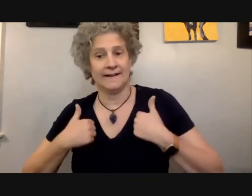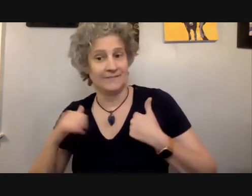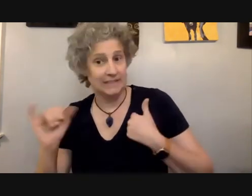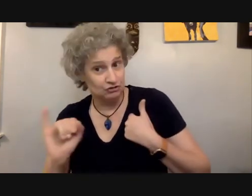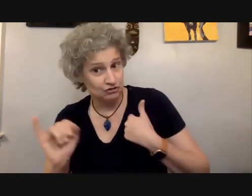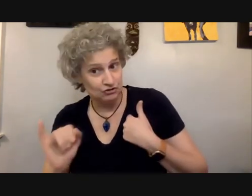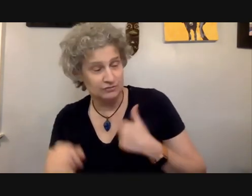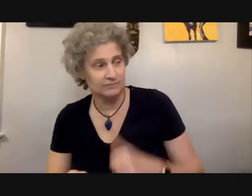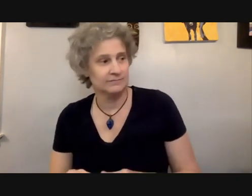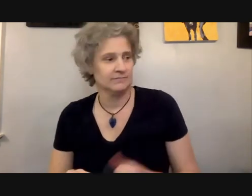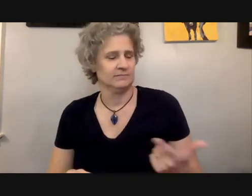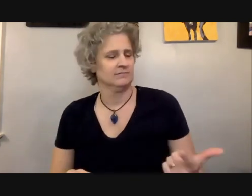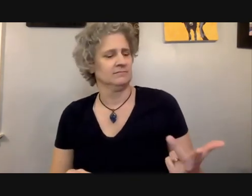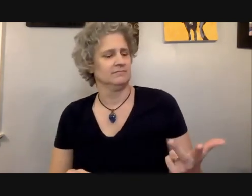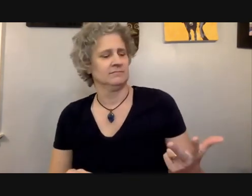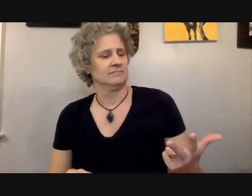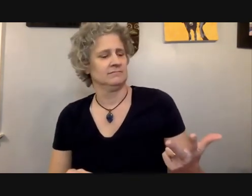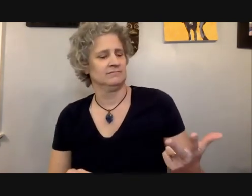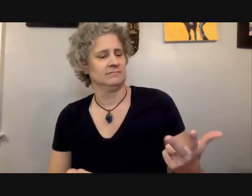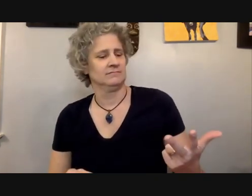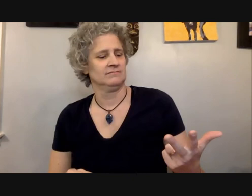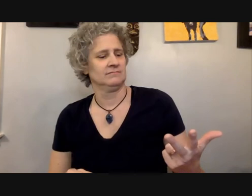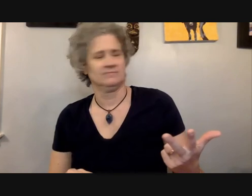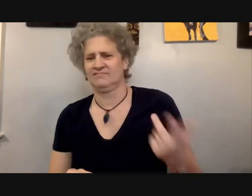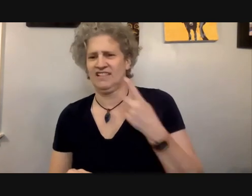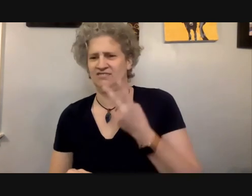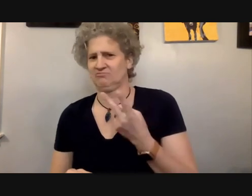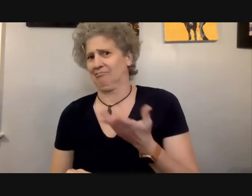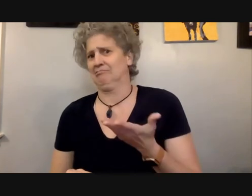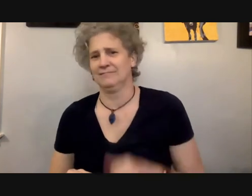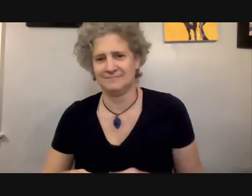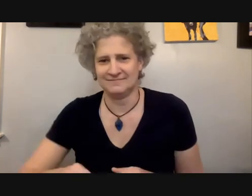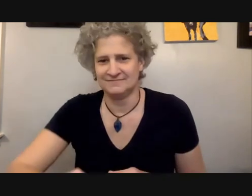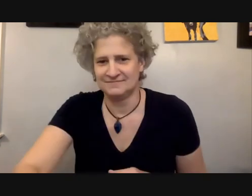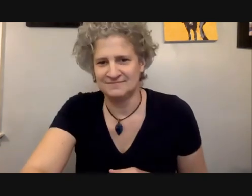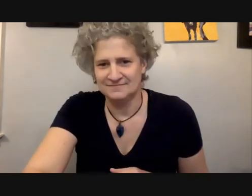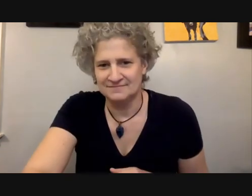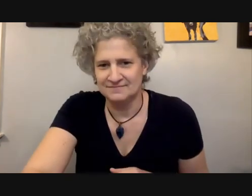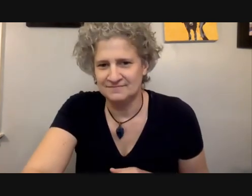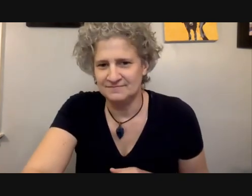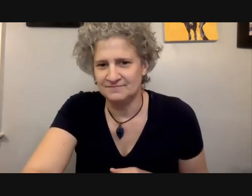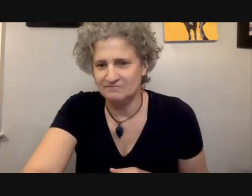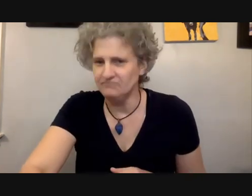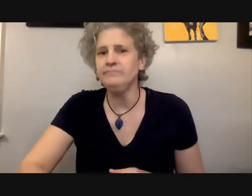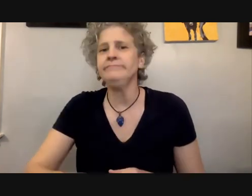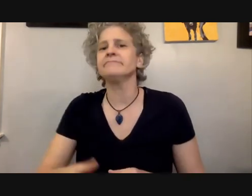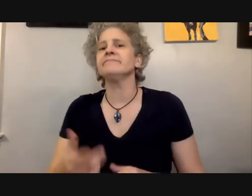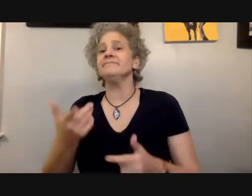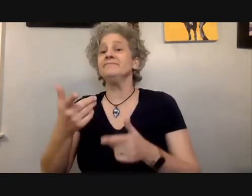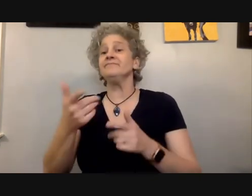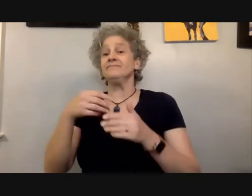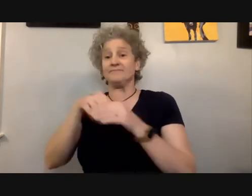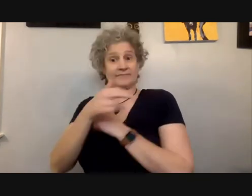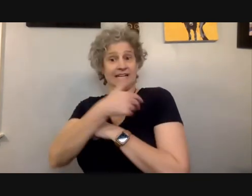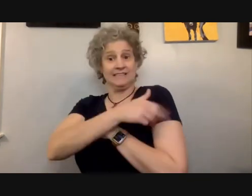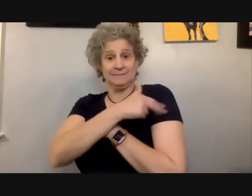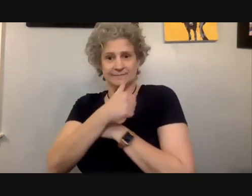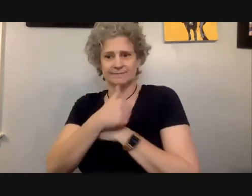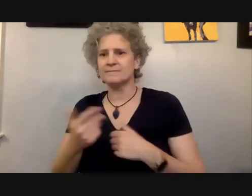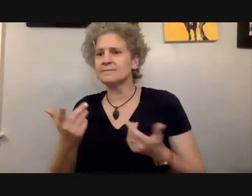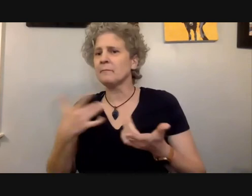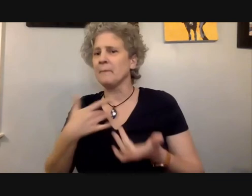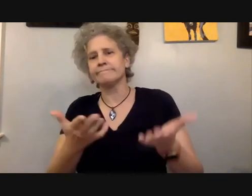And also the mouth morpheme you use. If you're talking about life insurance or health insurance, contextually, you understand that that's the sign